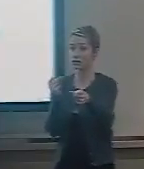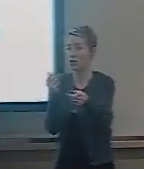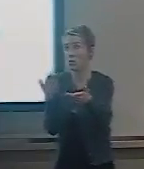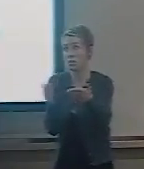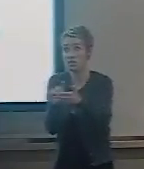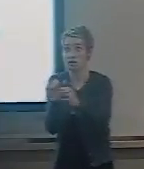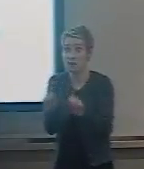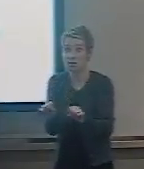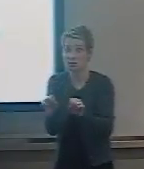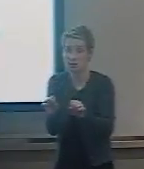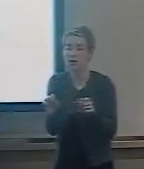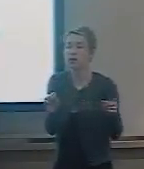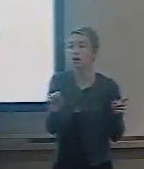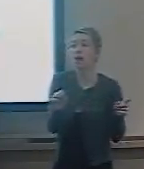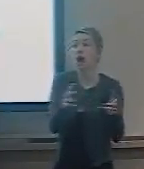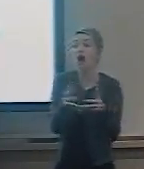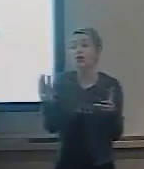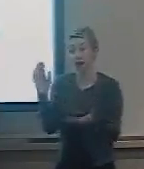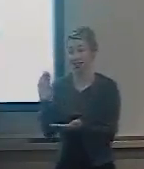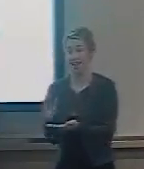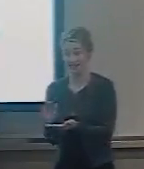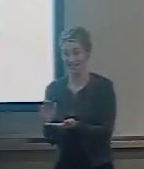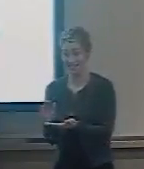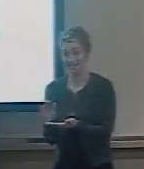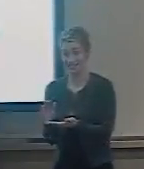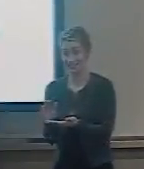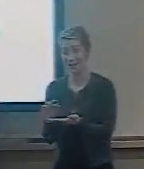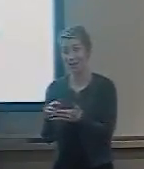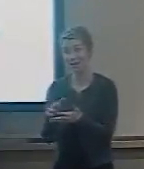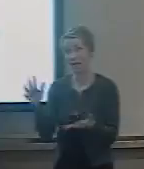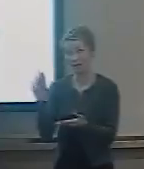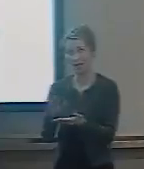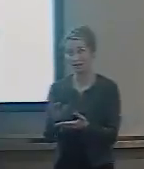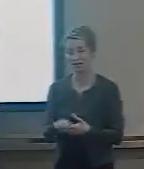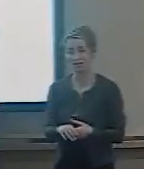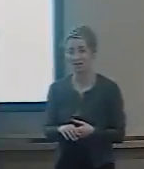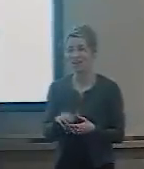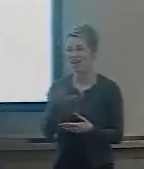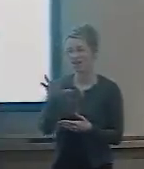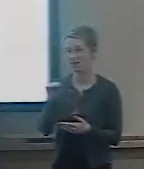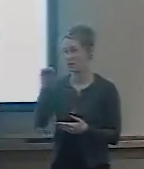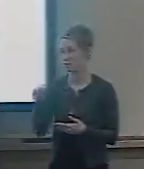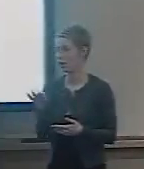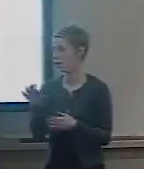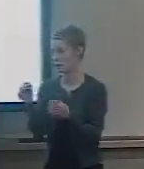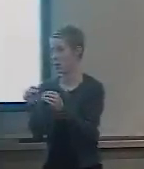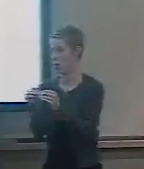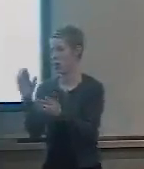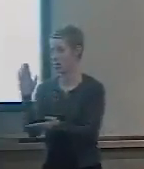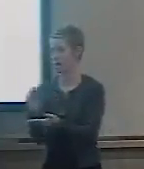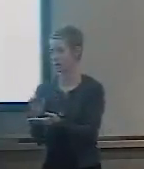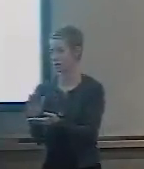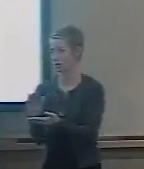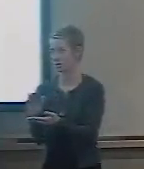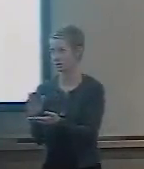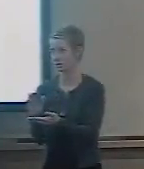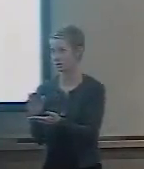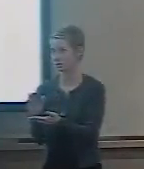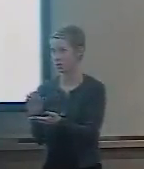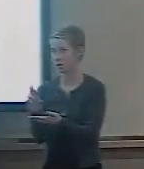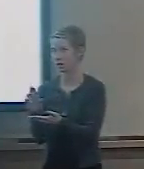the quite a bit less, receiving end. a lot less. You know, it's 50% or more, 50% or